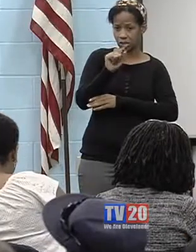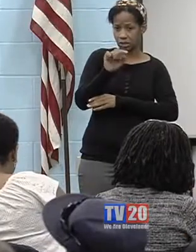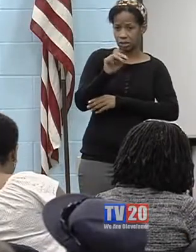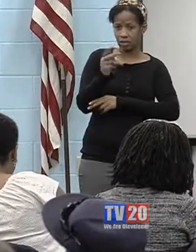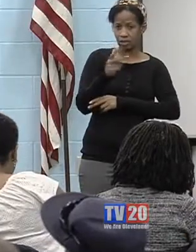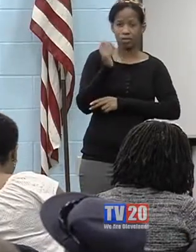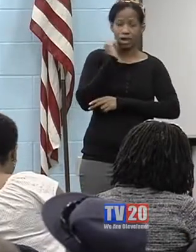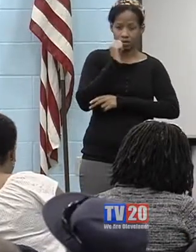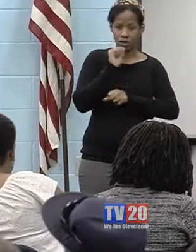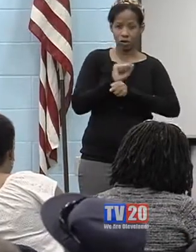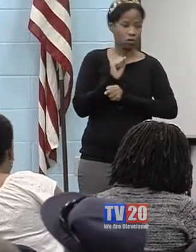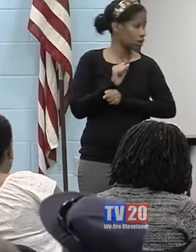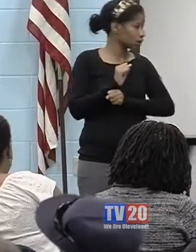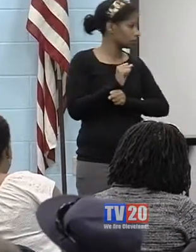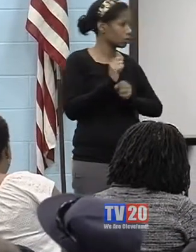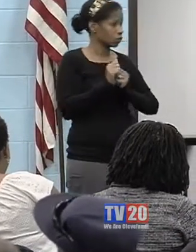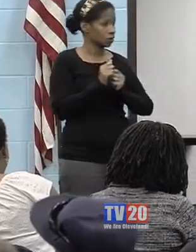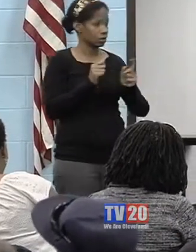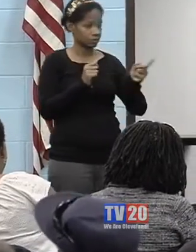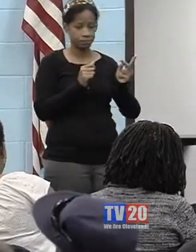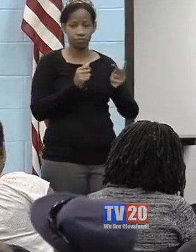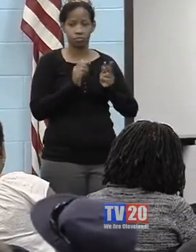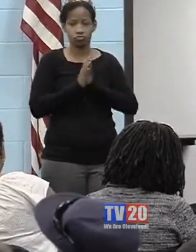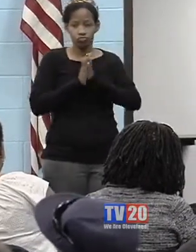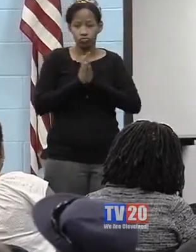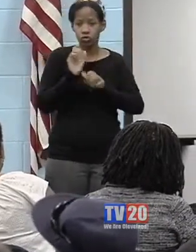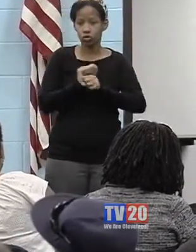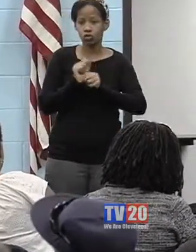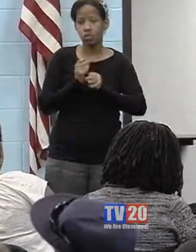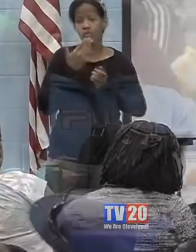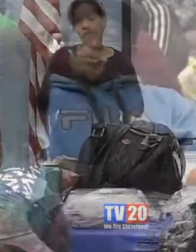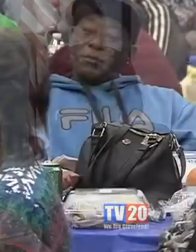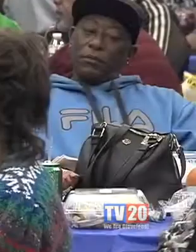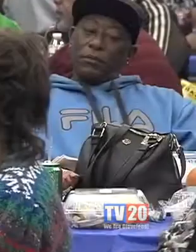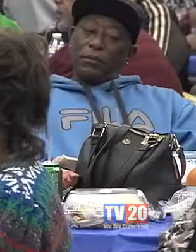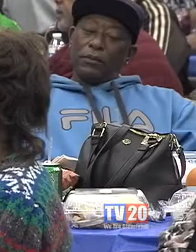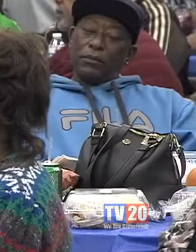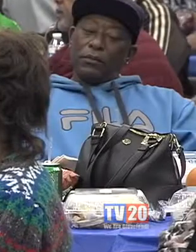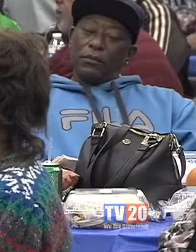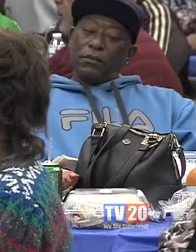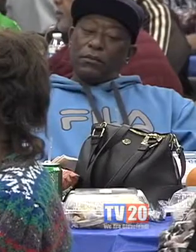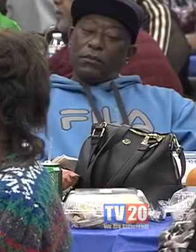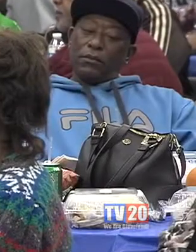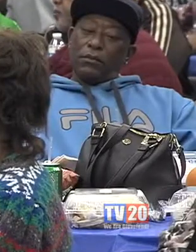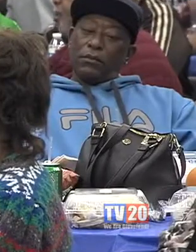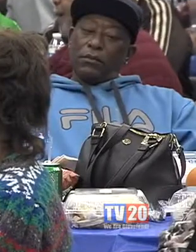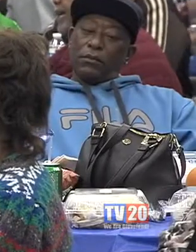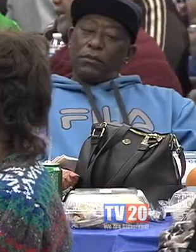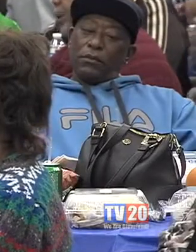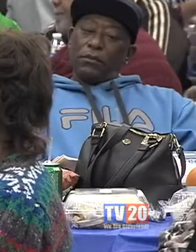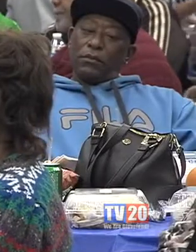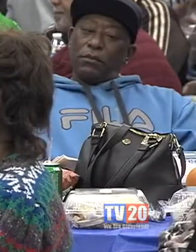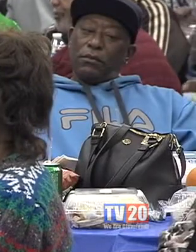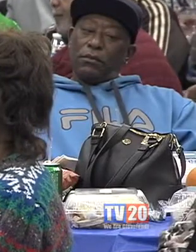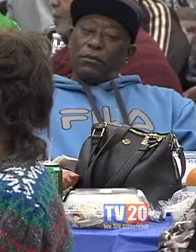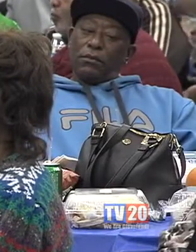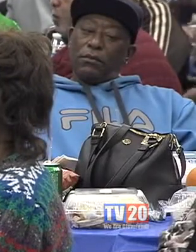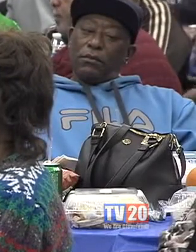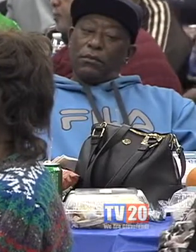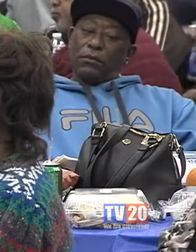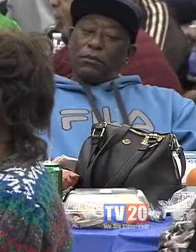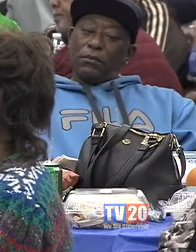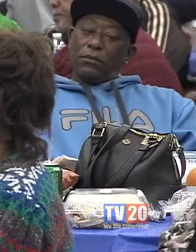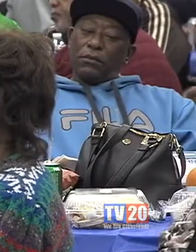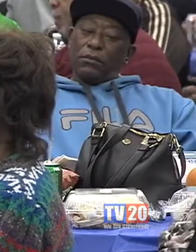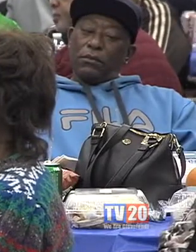who do this every day with intensity and passion and great honor. And I hope you will enjoy that. I am the good looks that gets to start